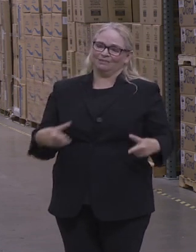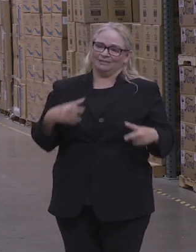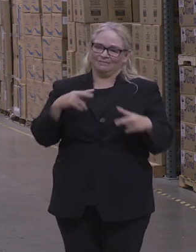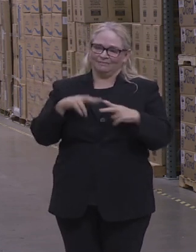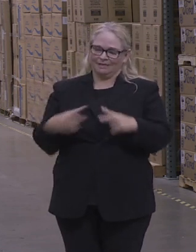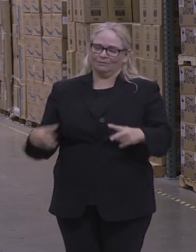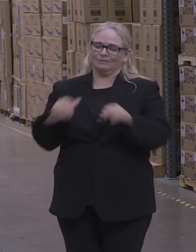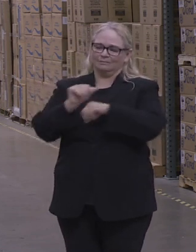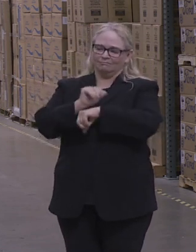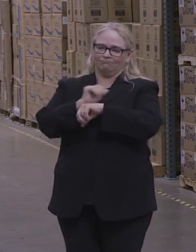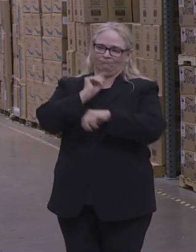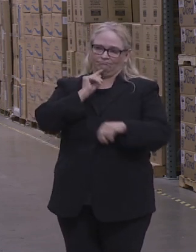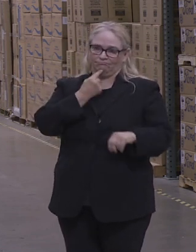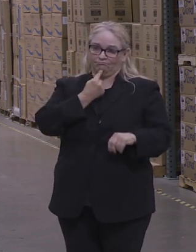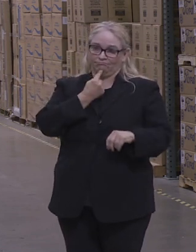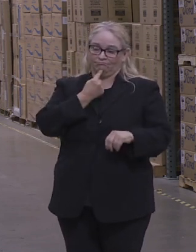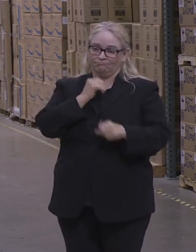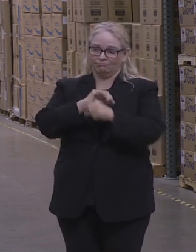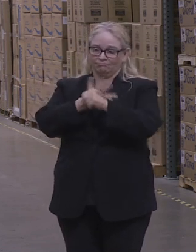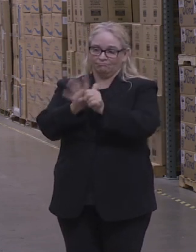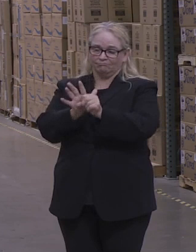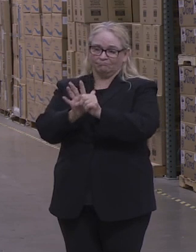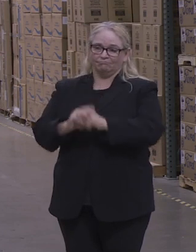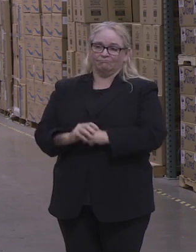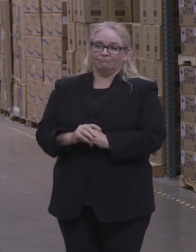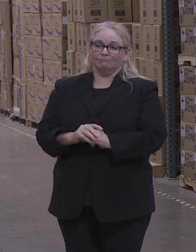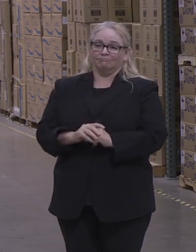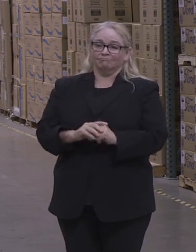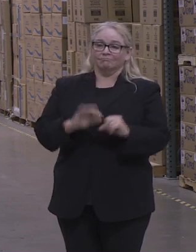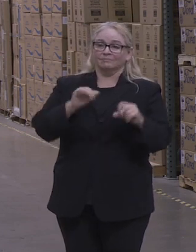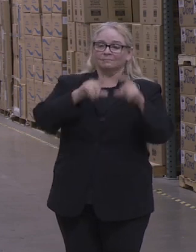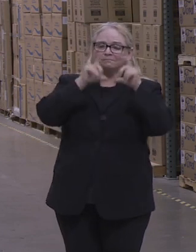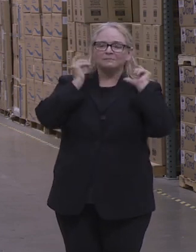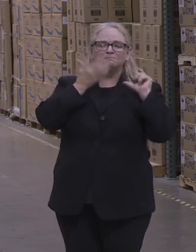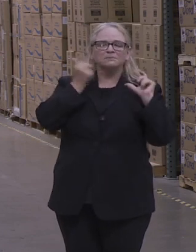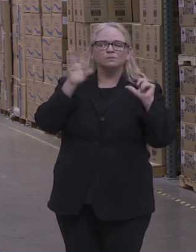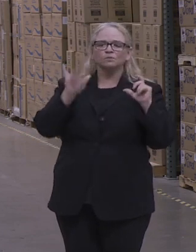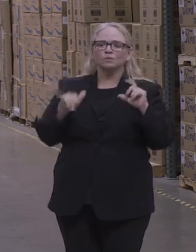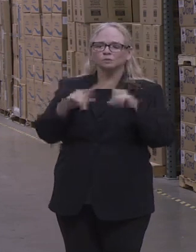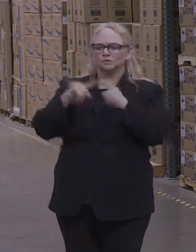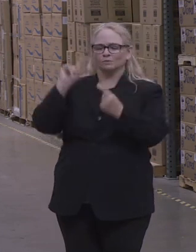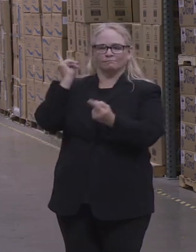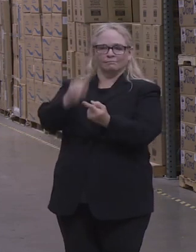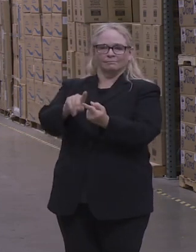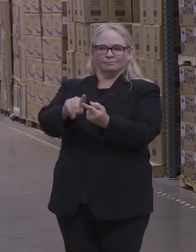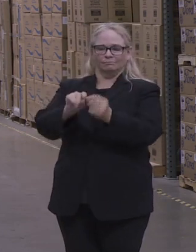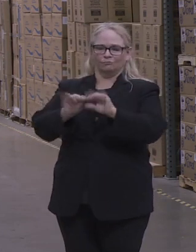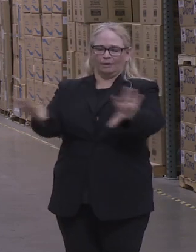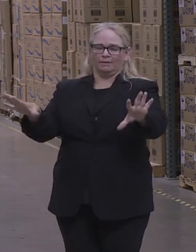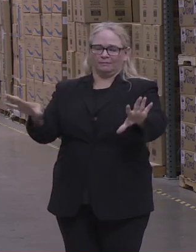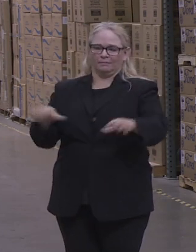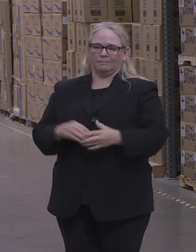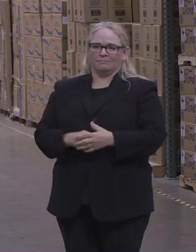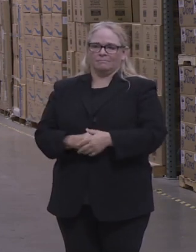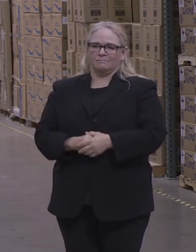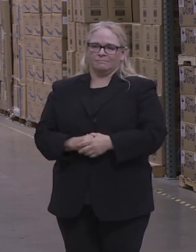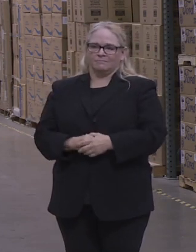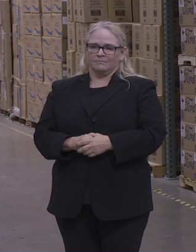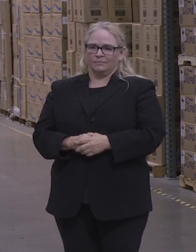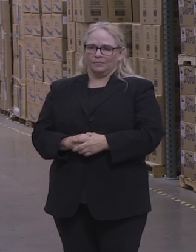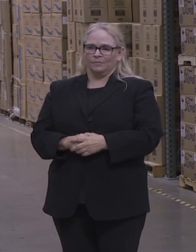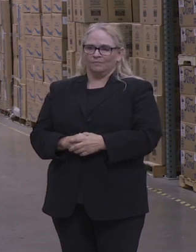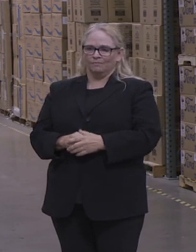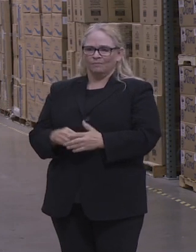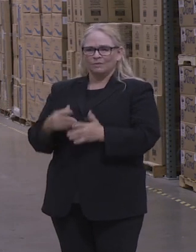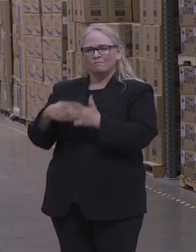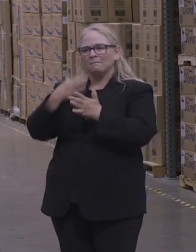pharmaceutical intervention on reducing the spread and the transmission of this virus. That's a very encouraging sign as well. And we're not